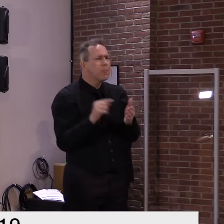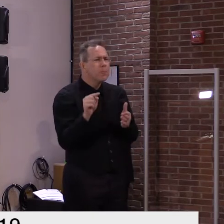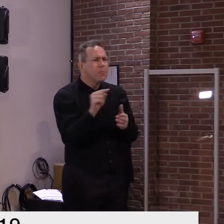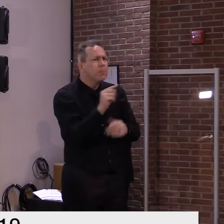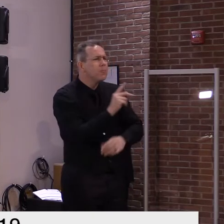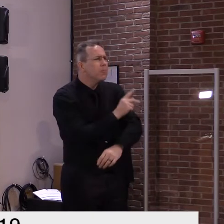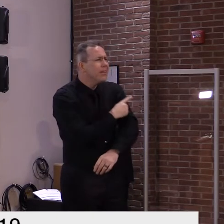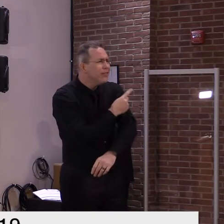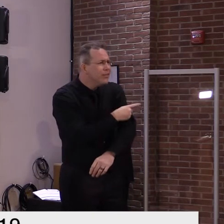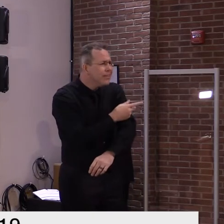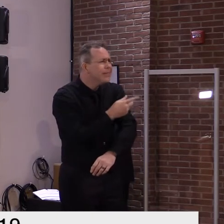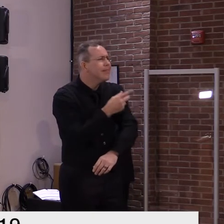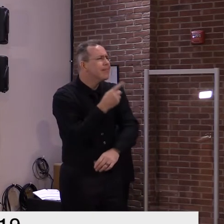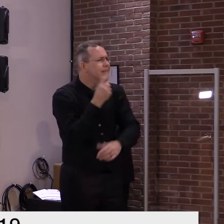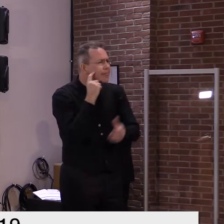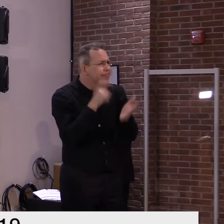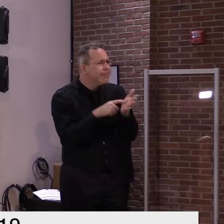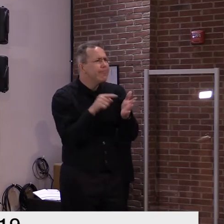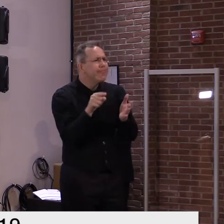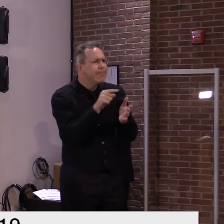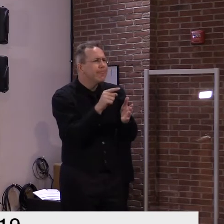implemented to actually